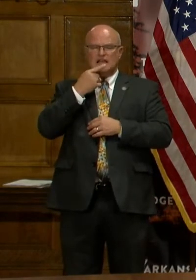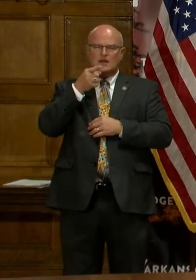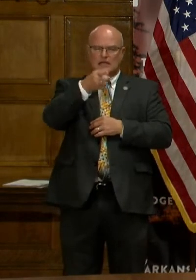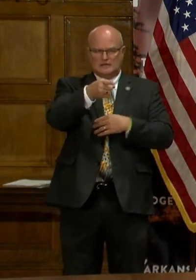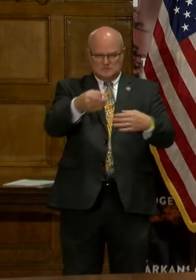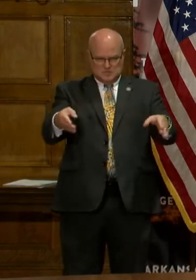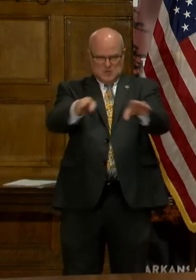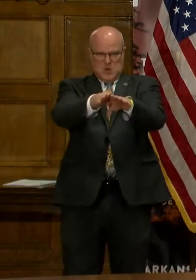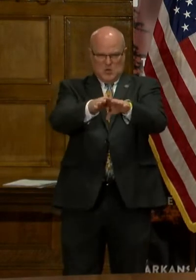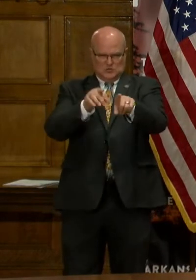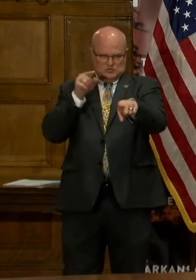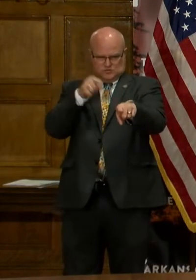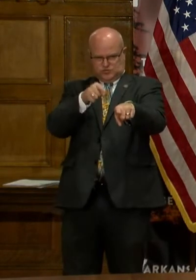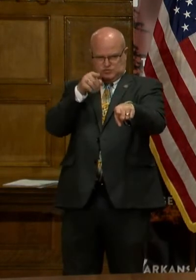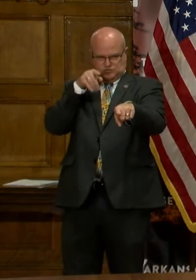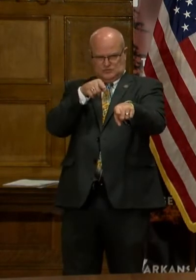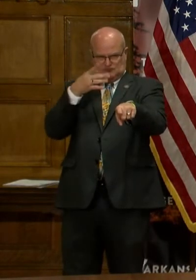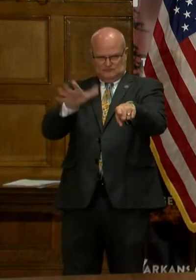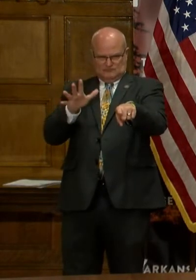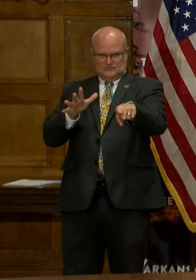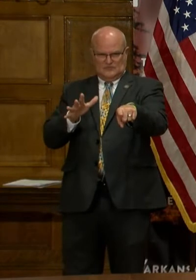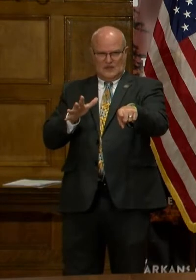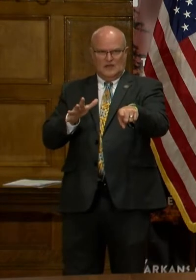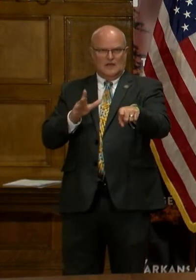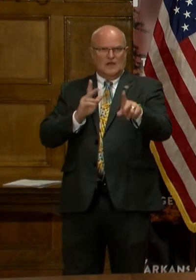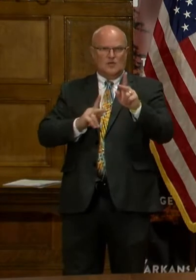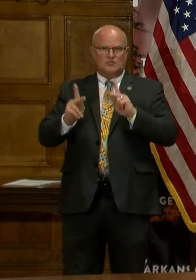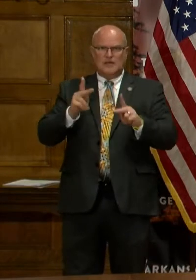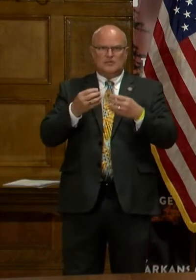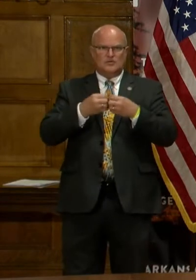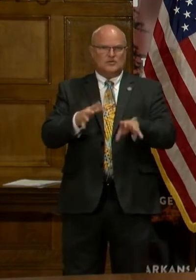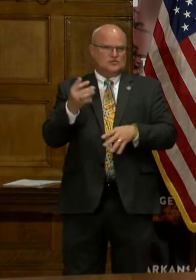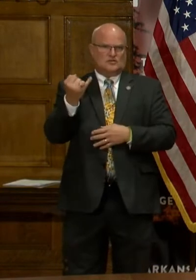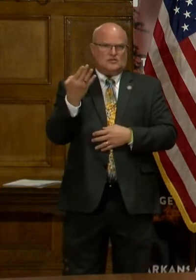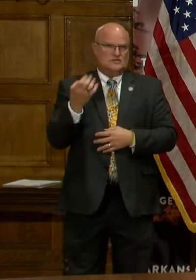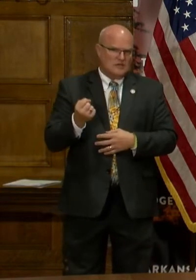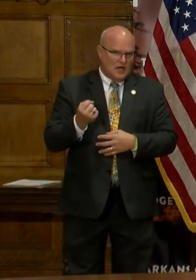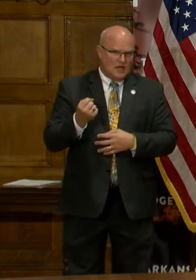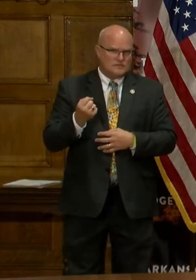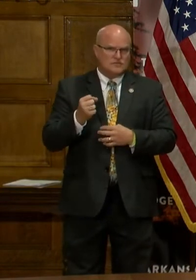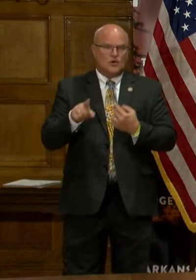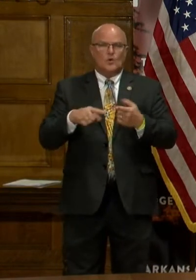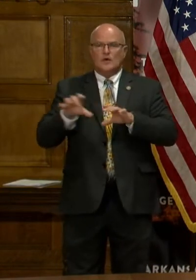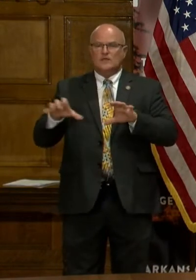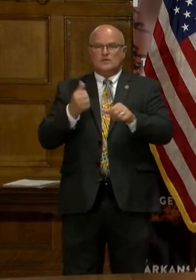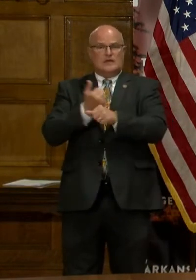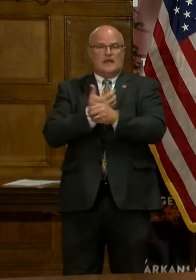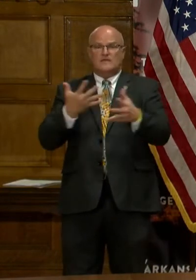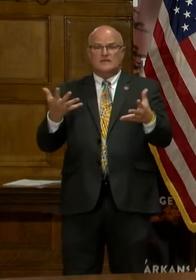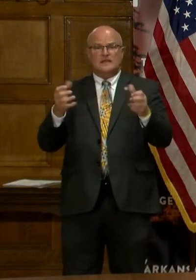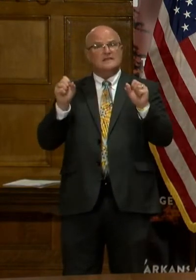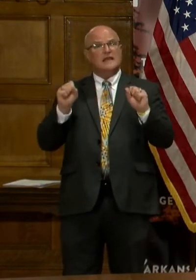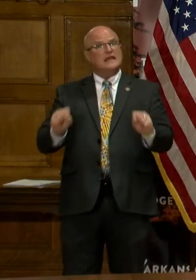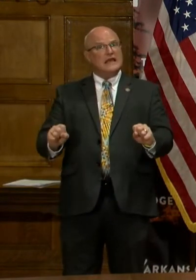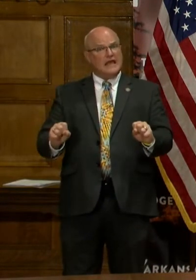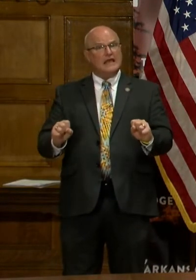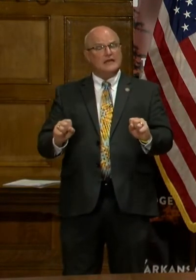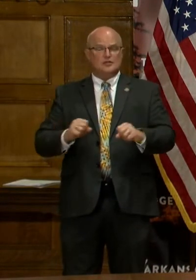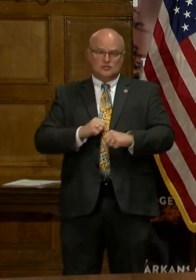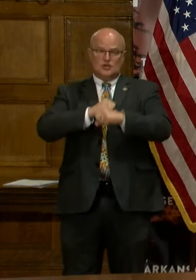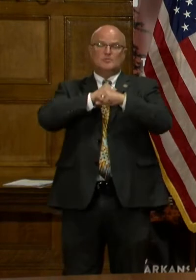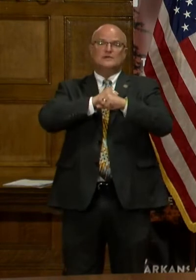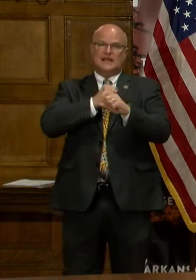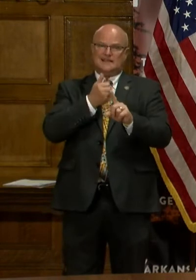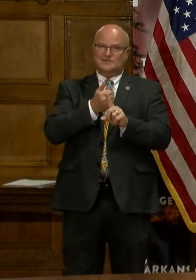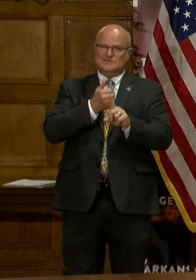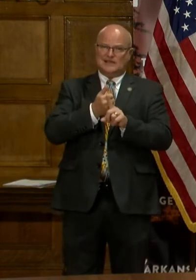close down this particular business. It puts people out of work, particularly whenever they're doing everything that they can to protect